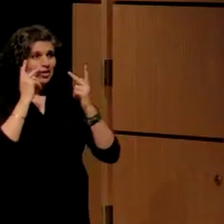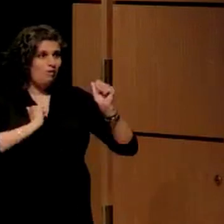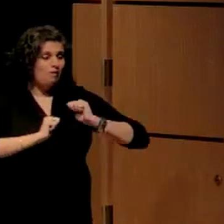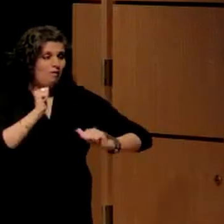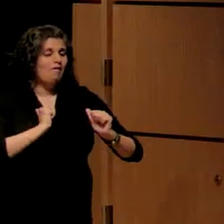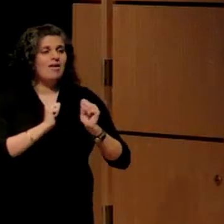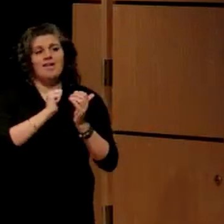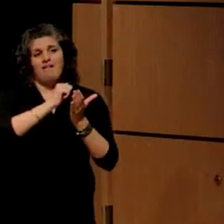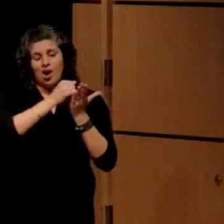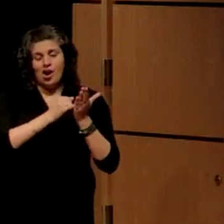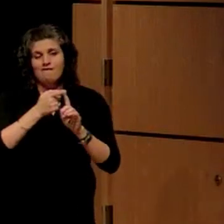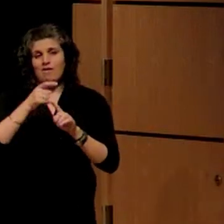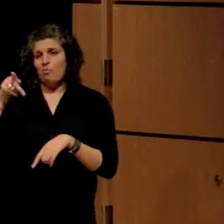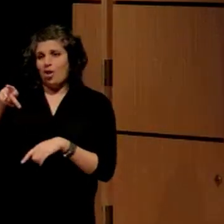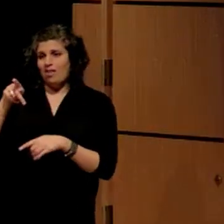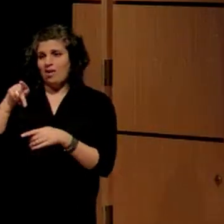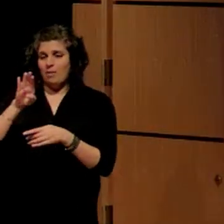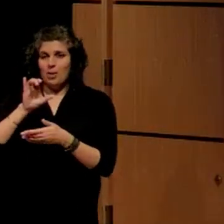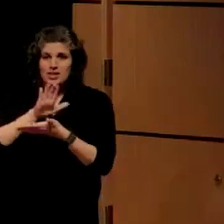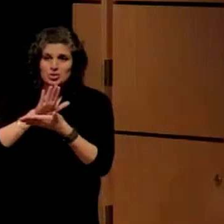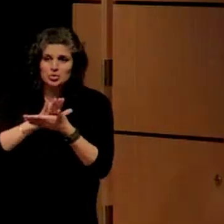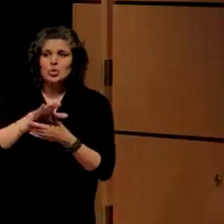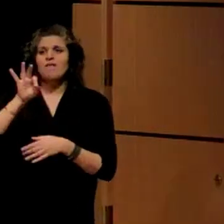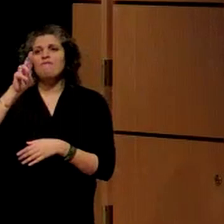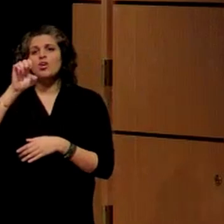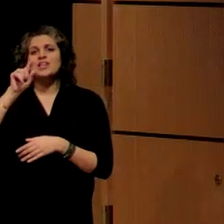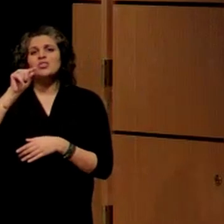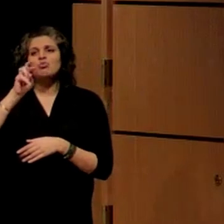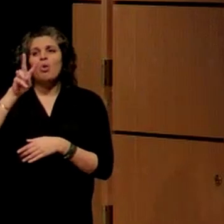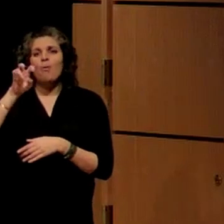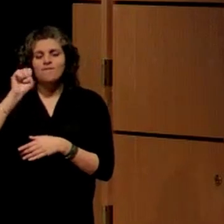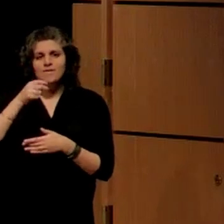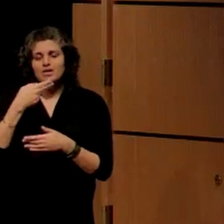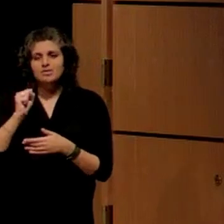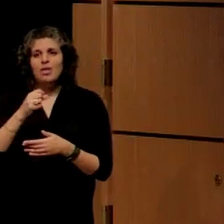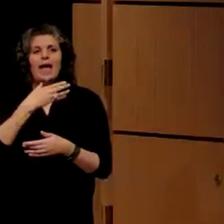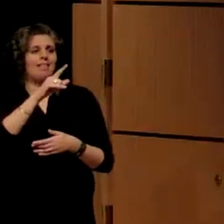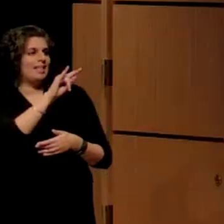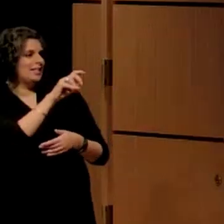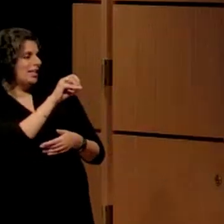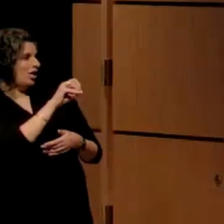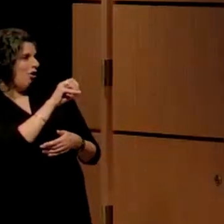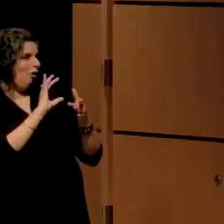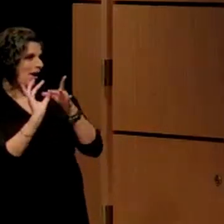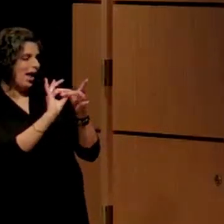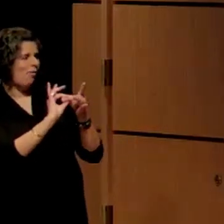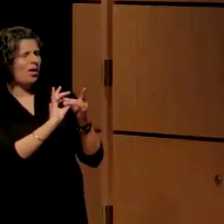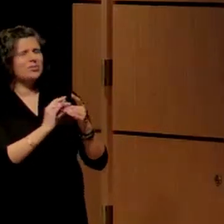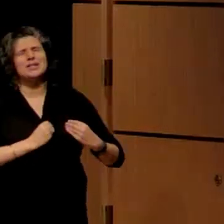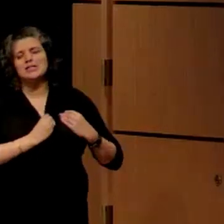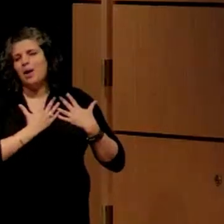from Portland Public Schools, Forest Grove High School, and the Latino Network. It was an incredibly inspiring